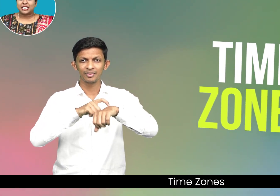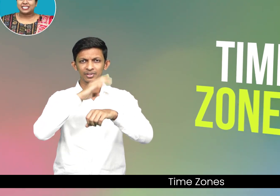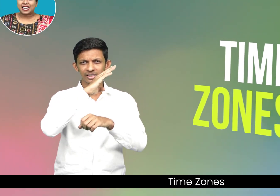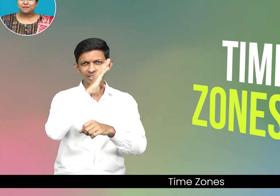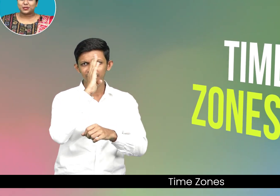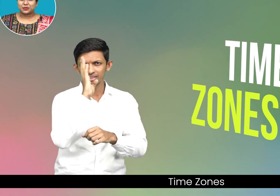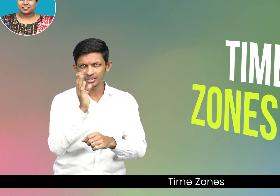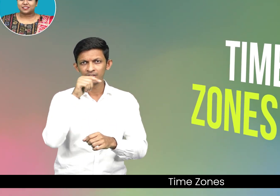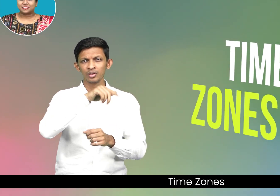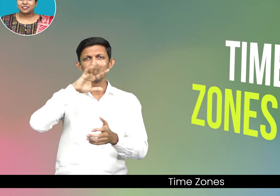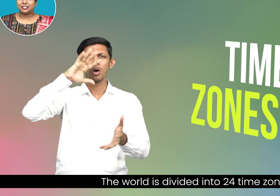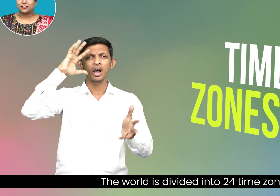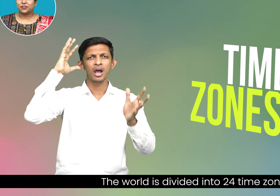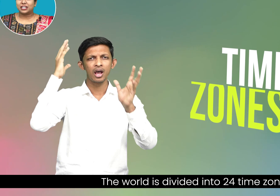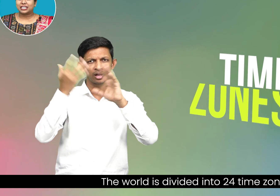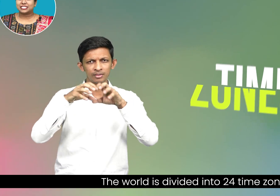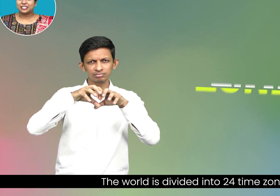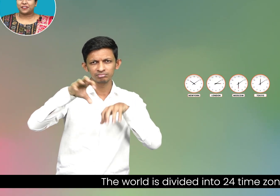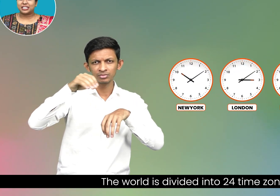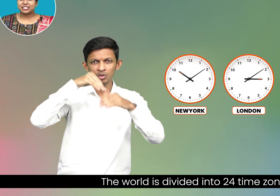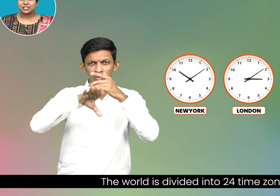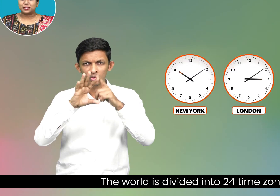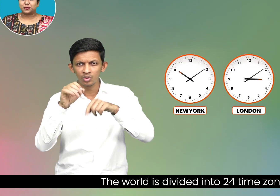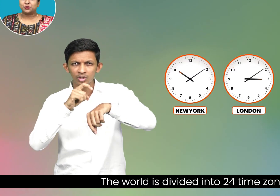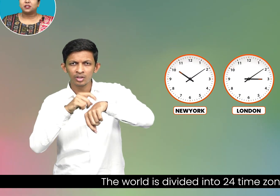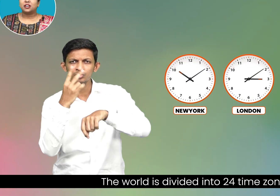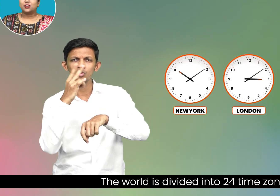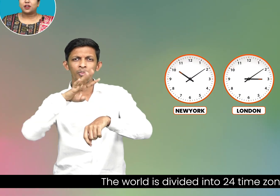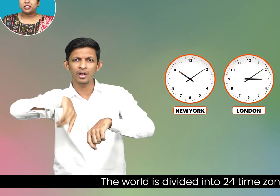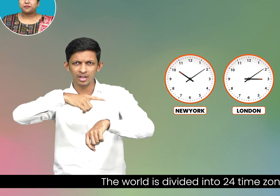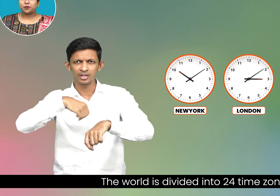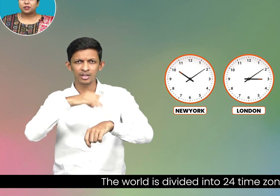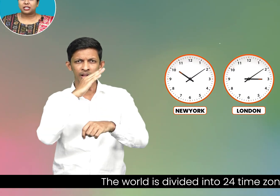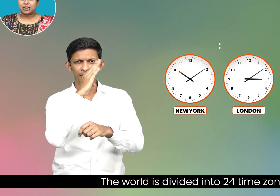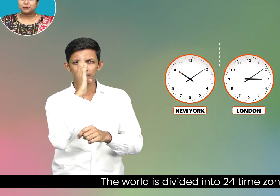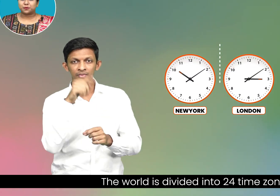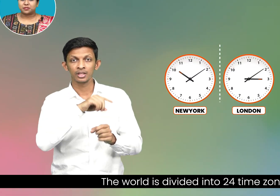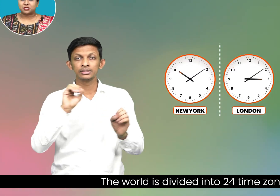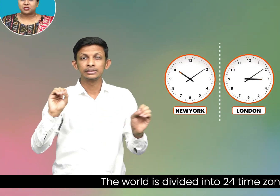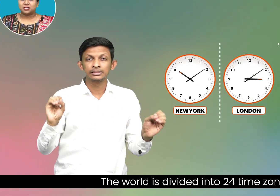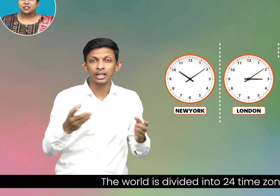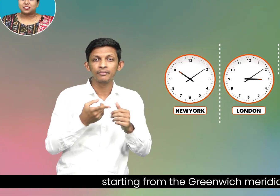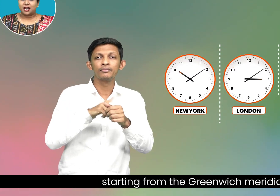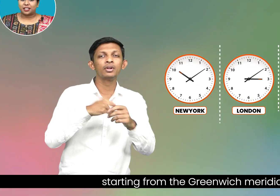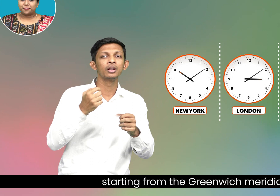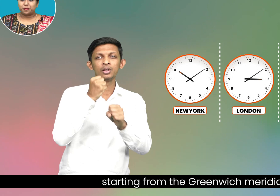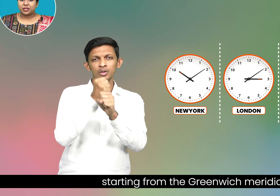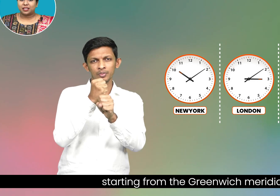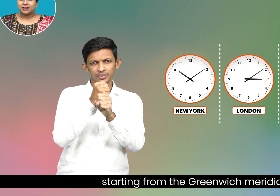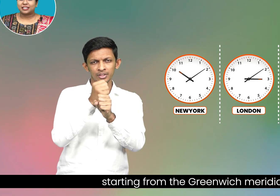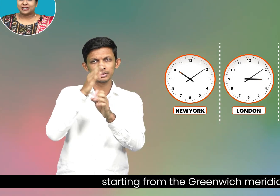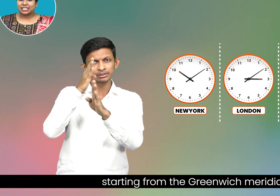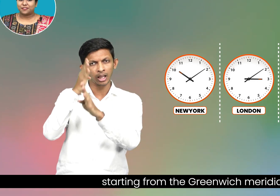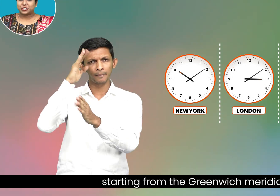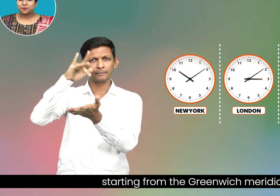Time zones. The world is divided into 24 time zones starting from